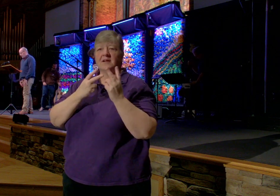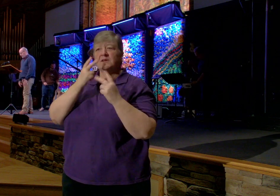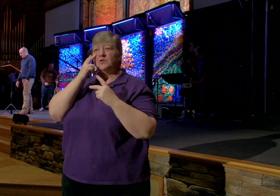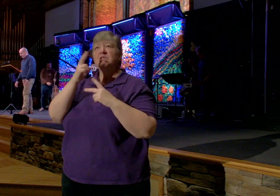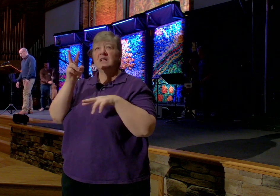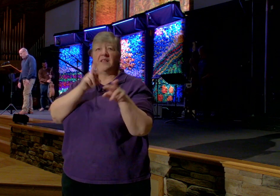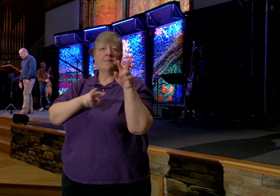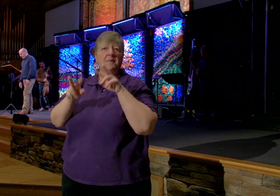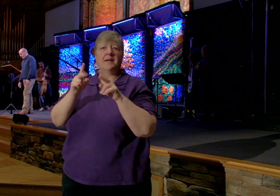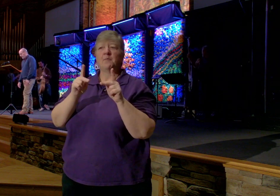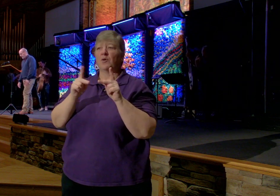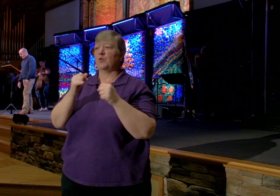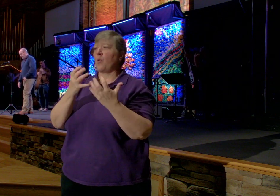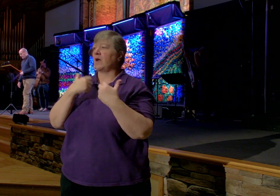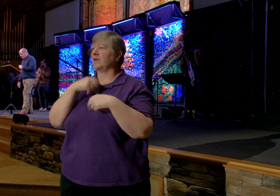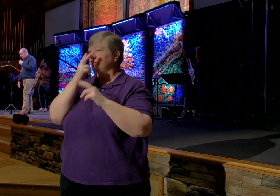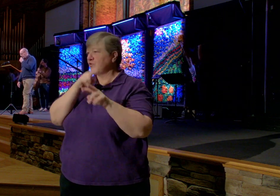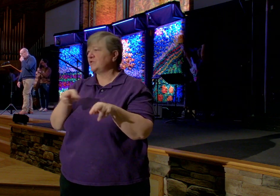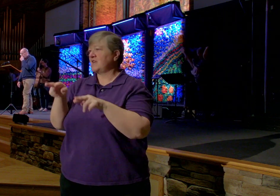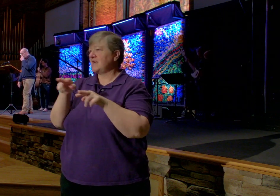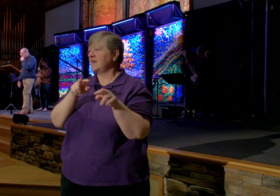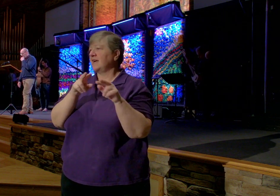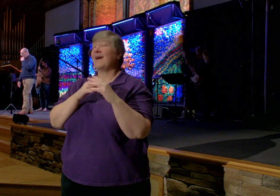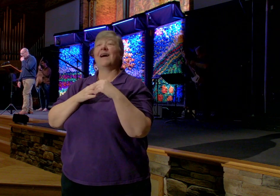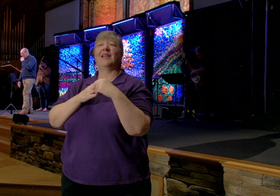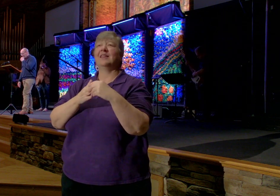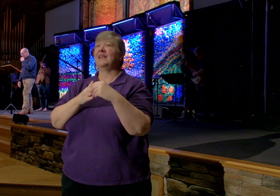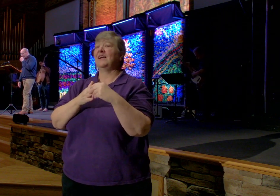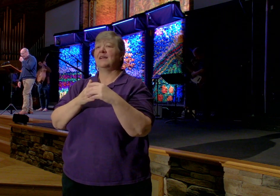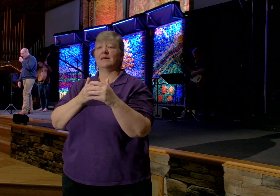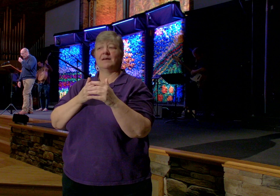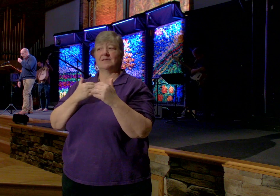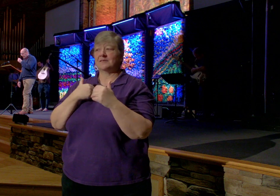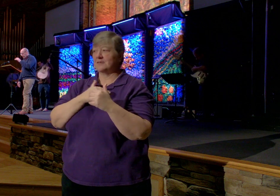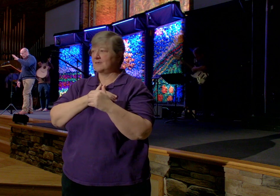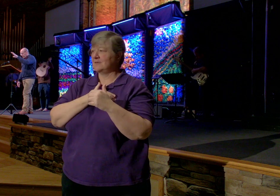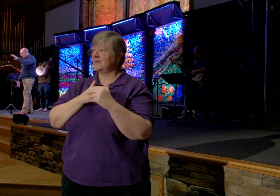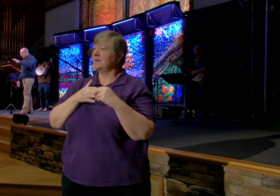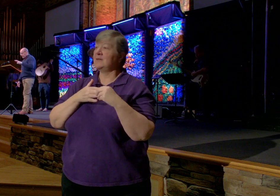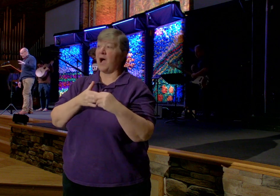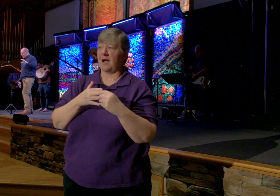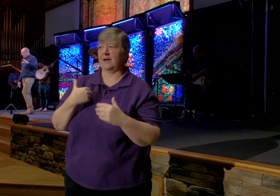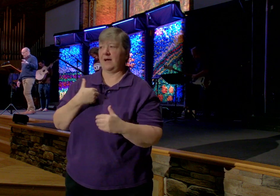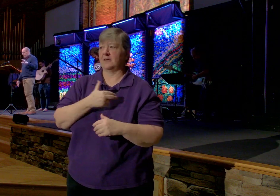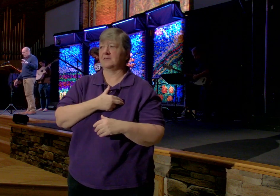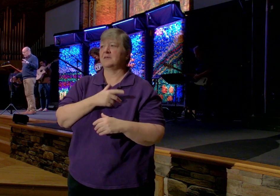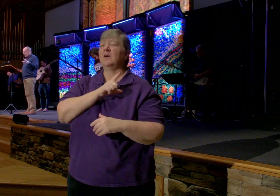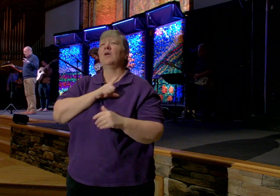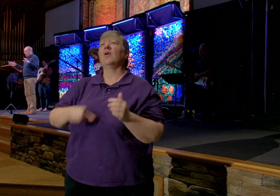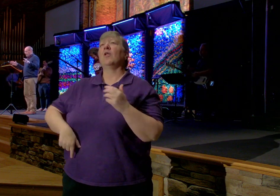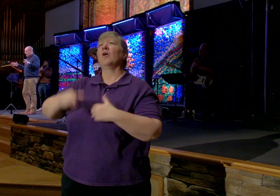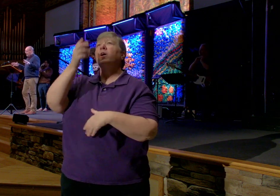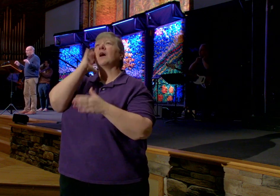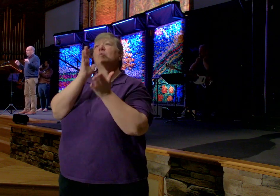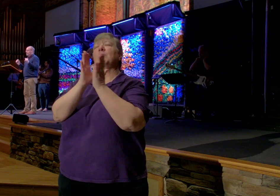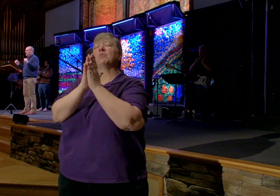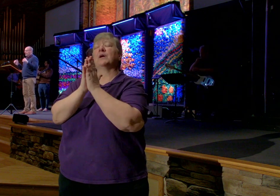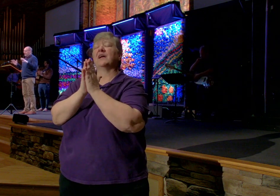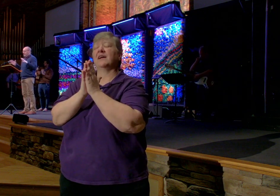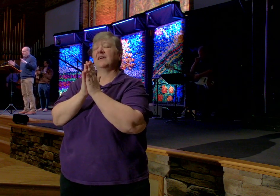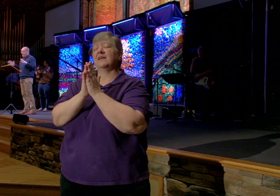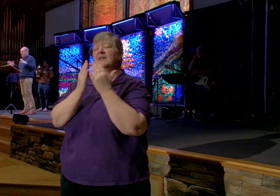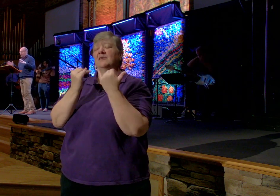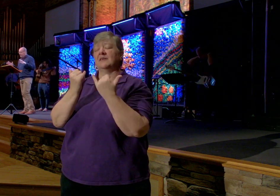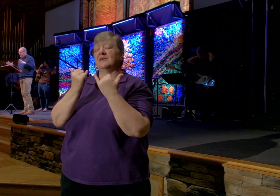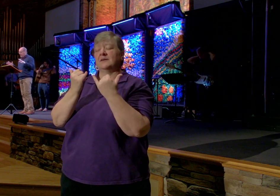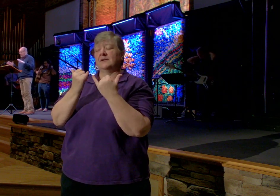to see the people you want us to see, and just lead us and guide us. Well, Lord God, we just pray, we just take a moment right